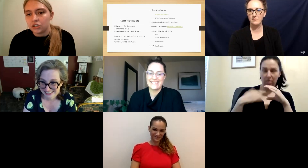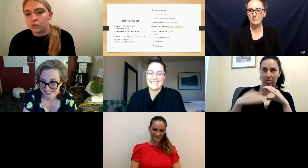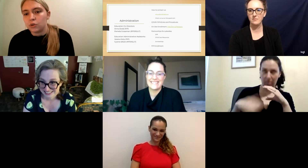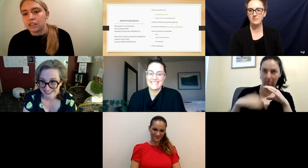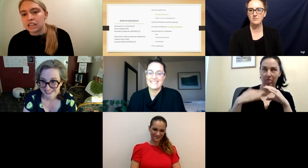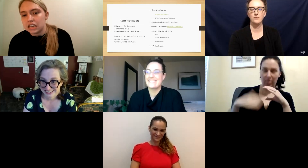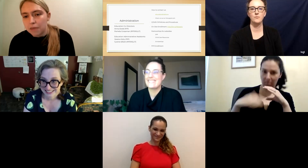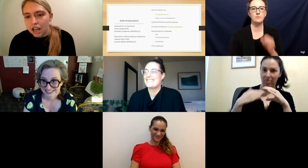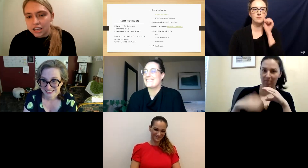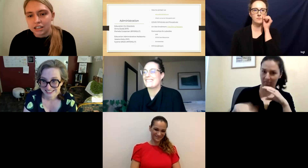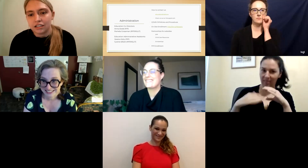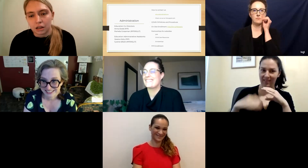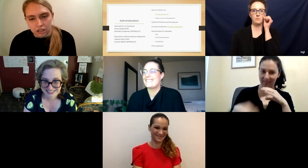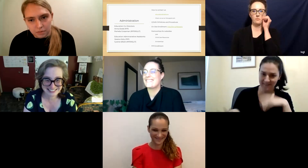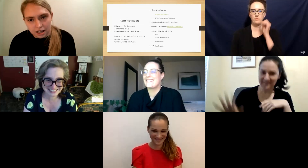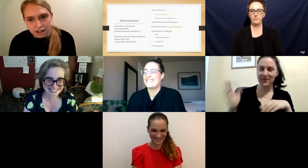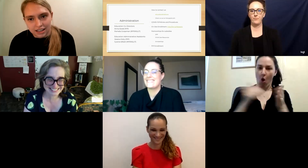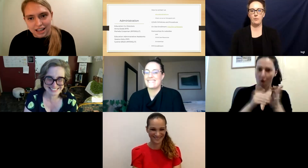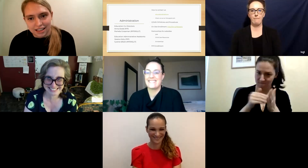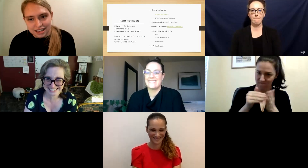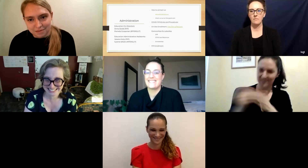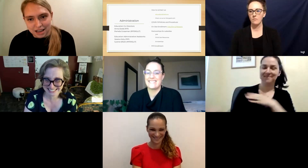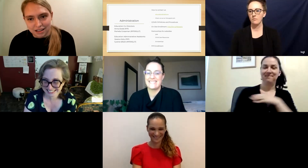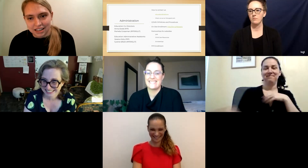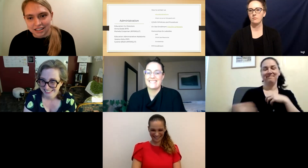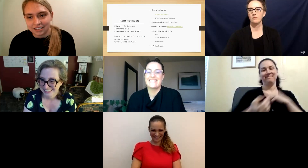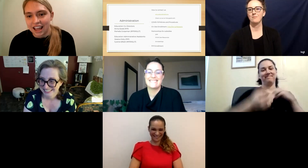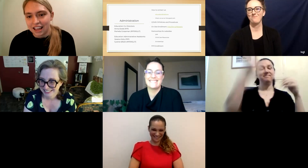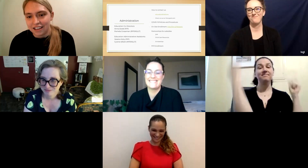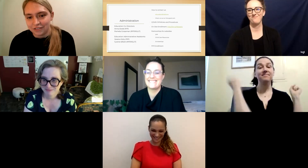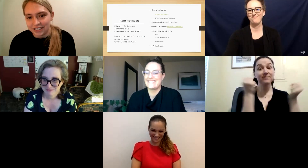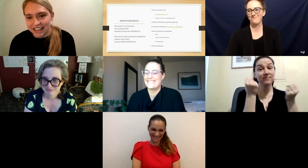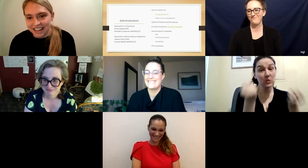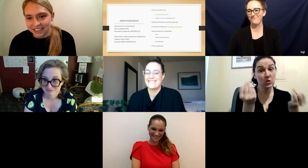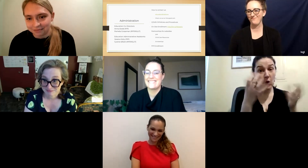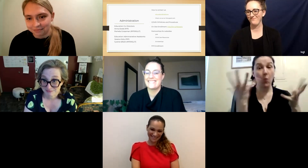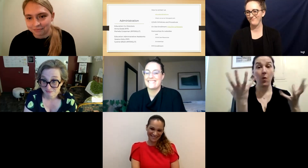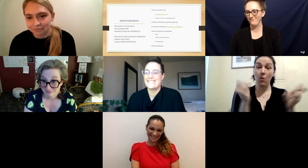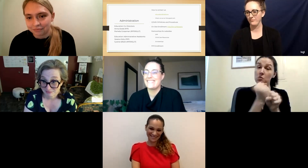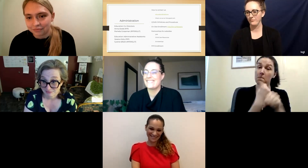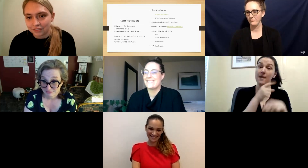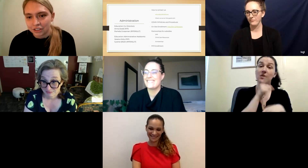We do the emailing, and the emailing every day.